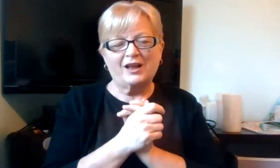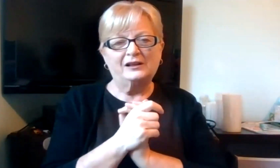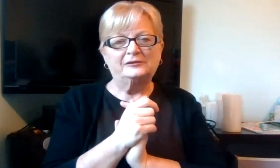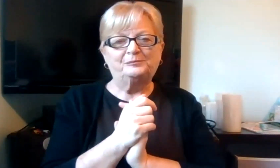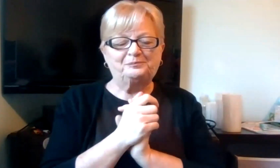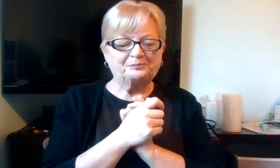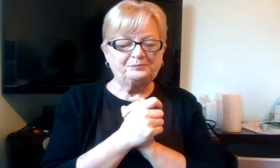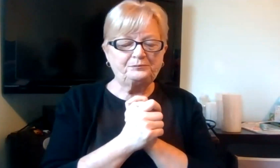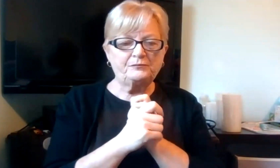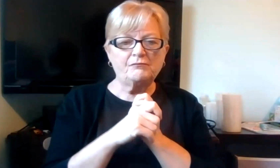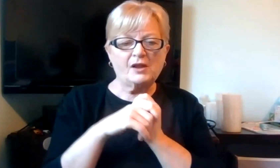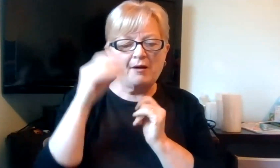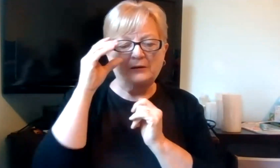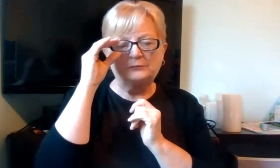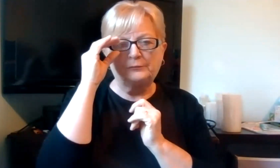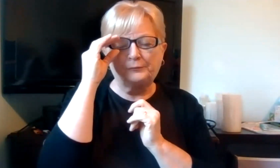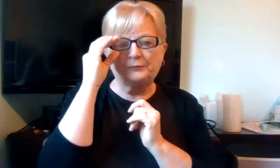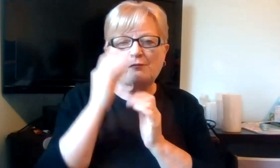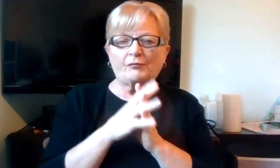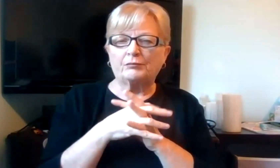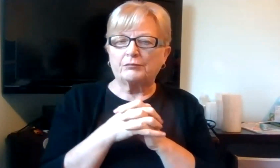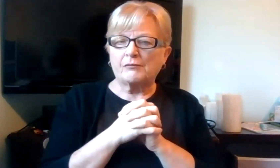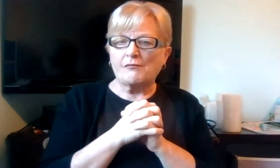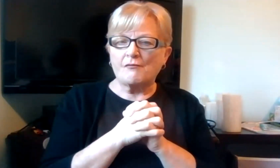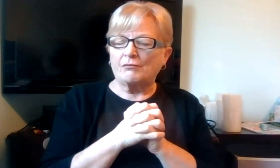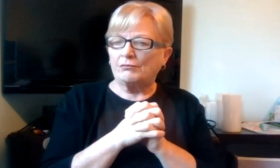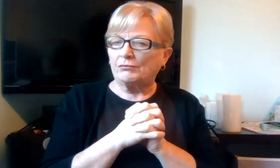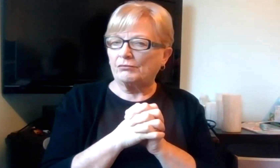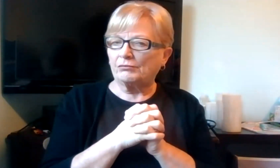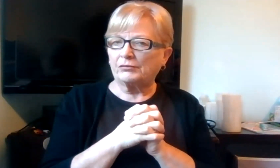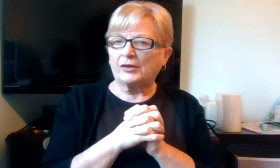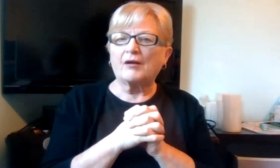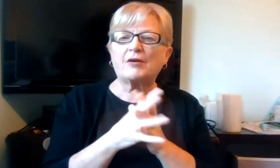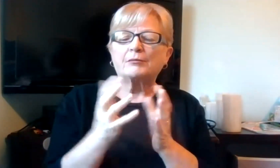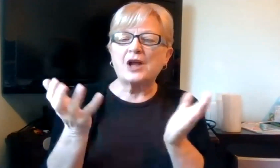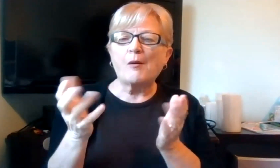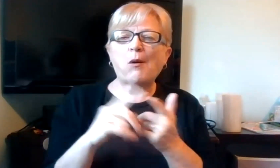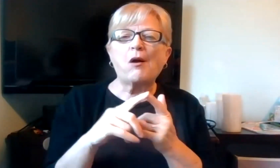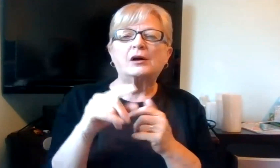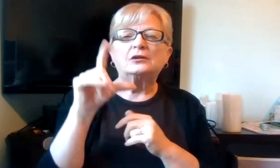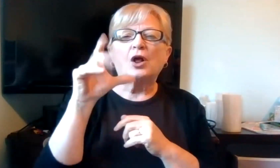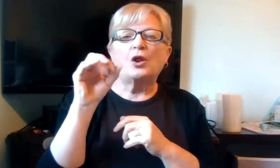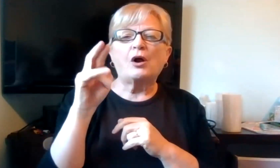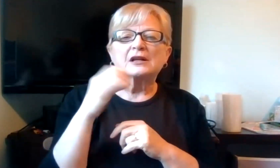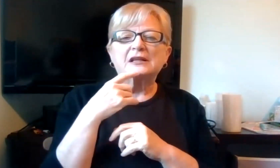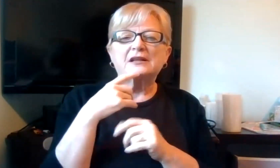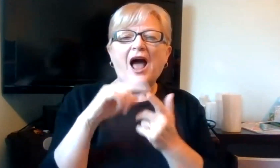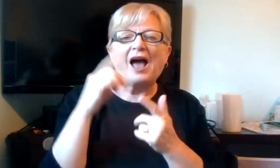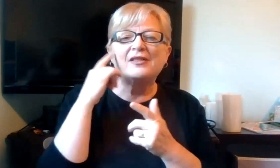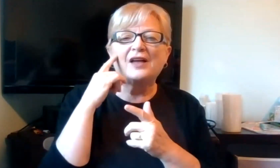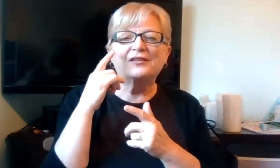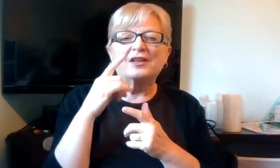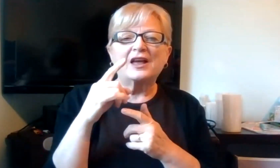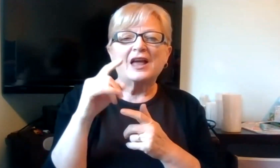let me see here. Is there anything happening in the chat? I just had to admit that I thought that the camera was really